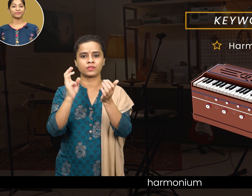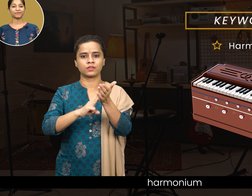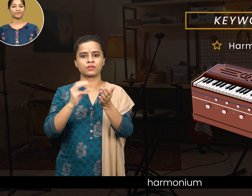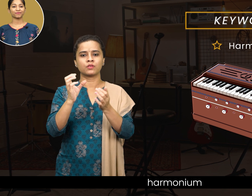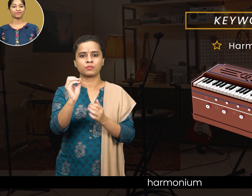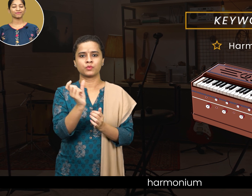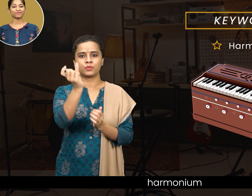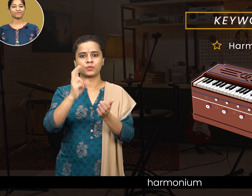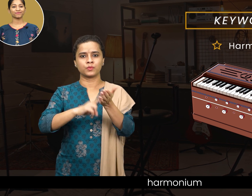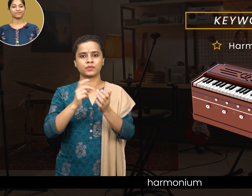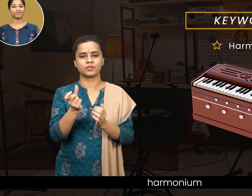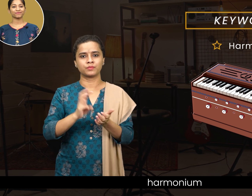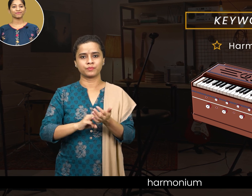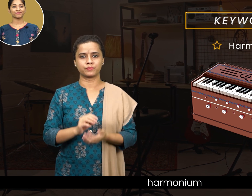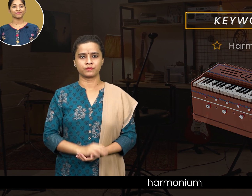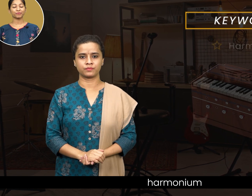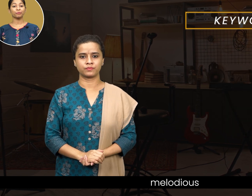harmonium,